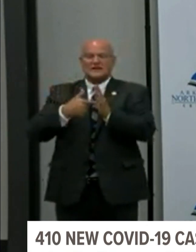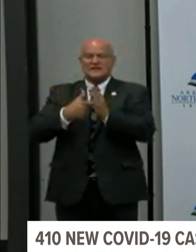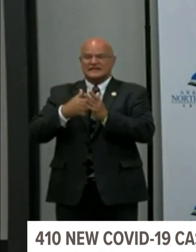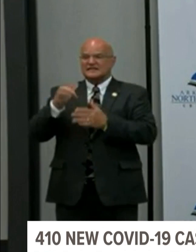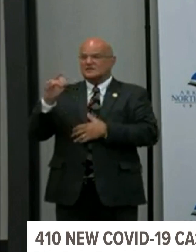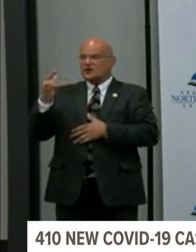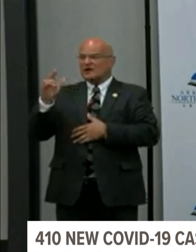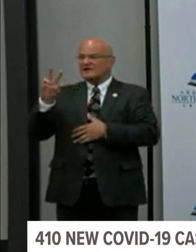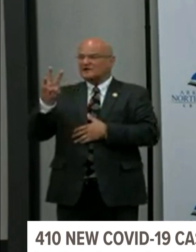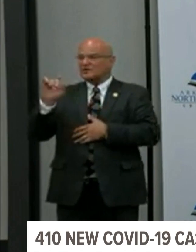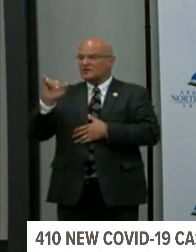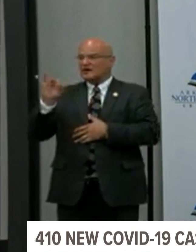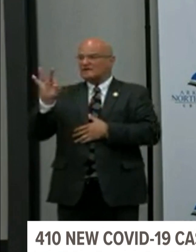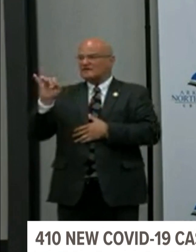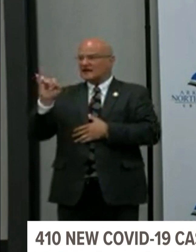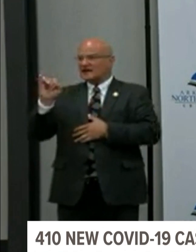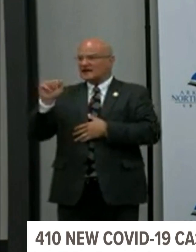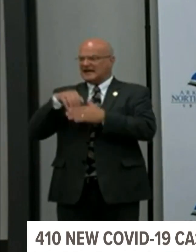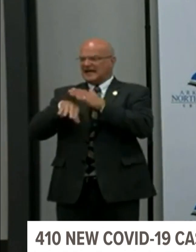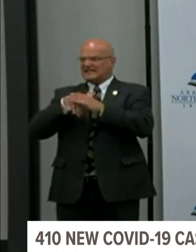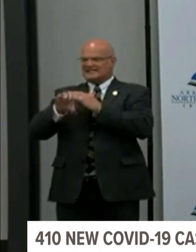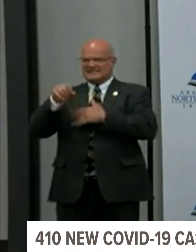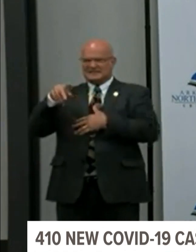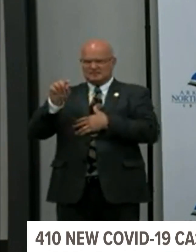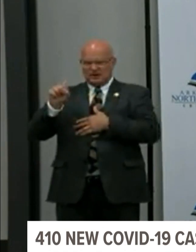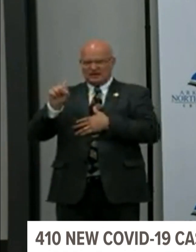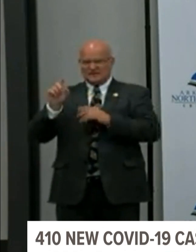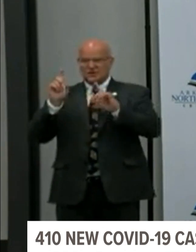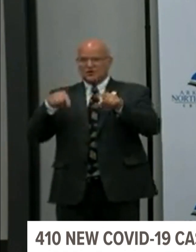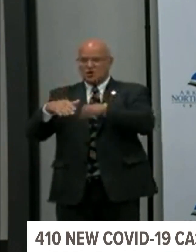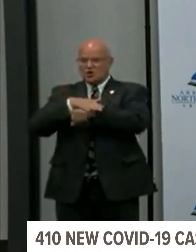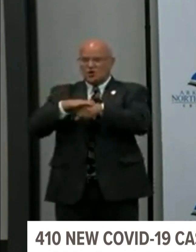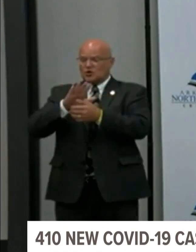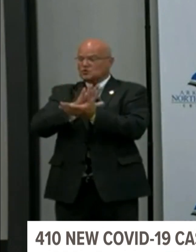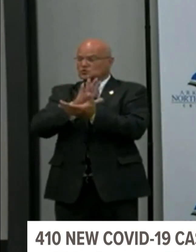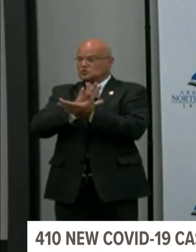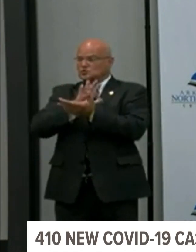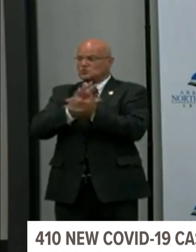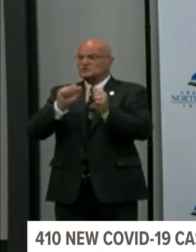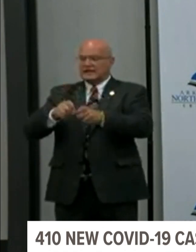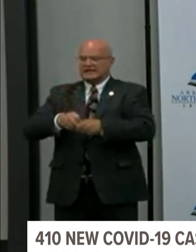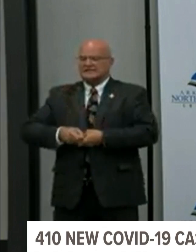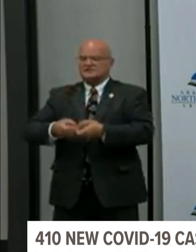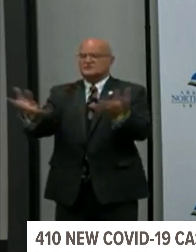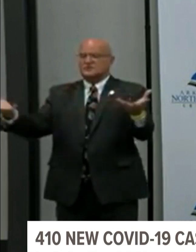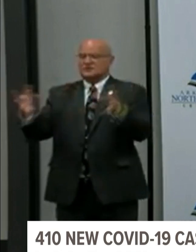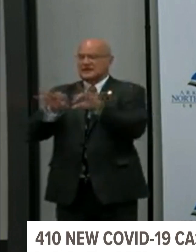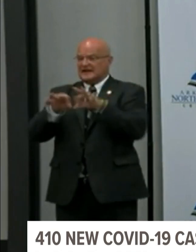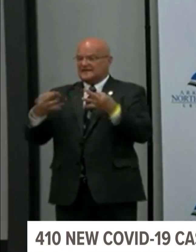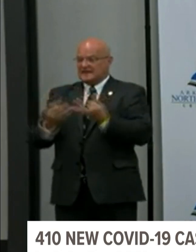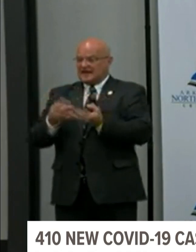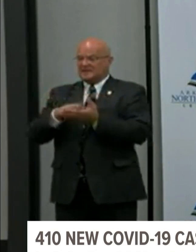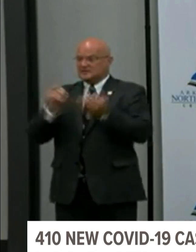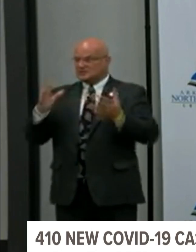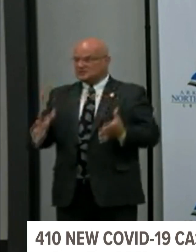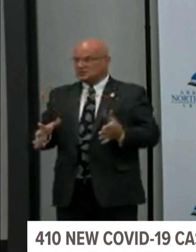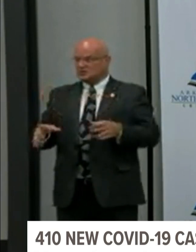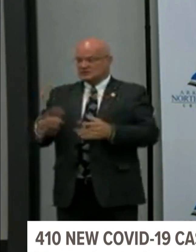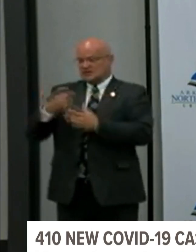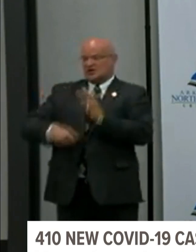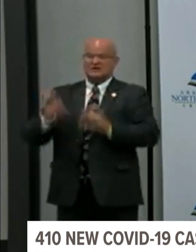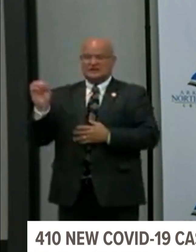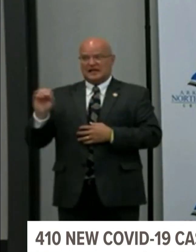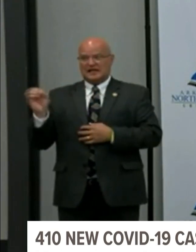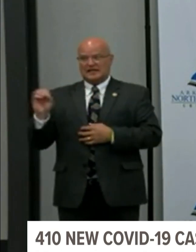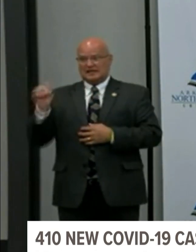Wi-Fi access spots that will go to our local schools that they can distribute to families and students at no